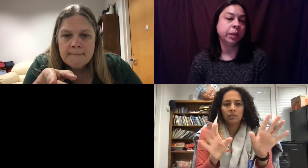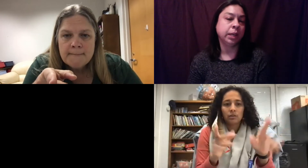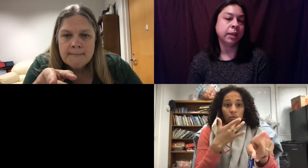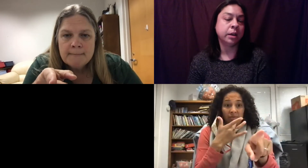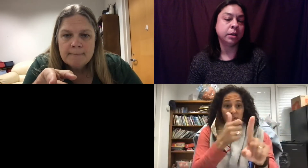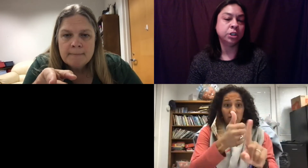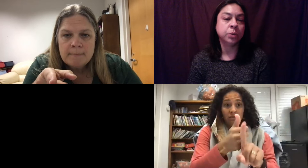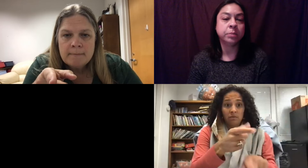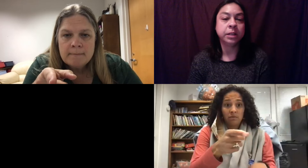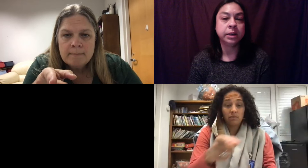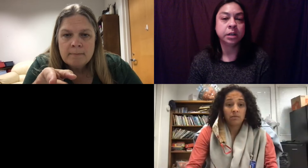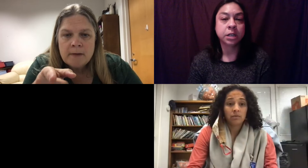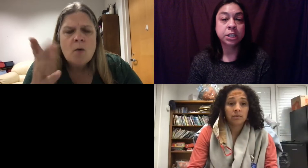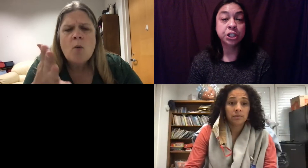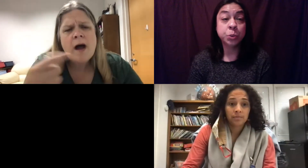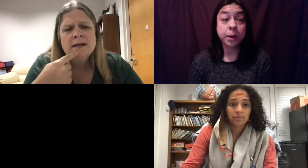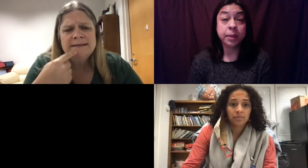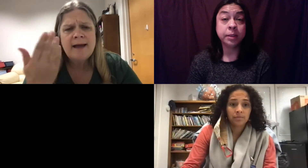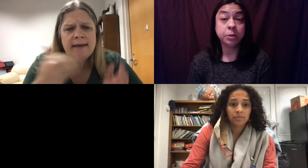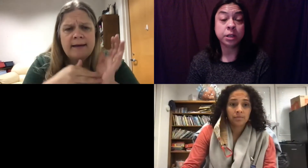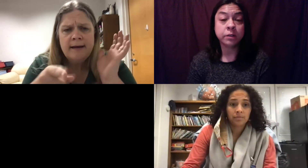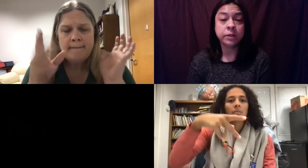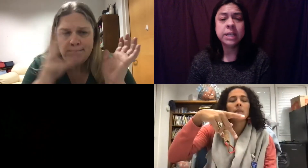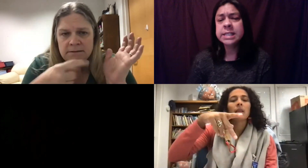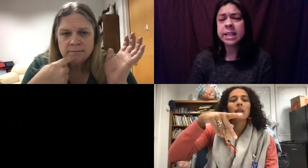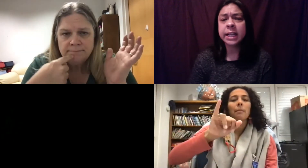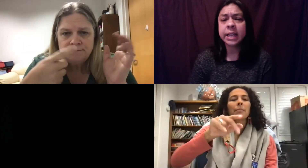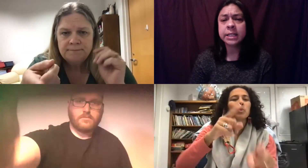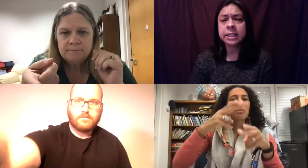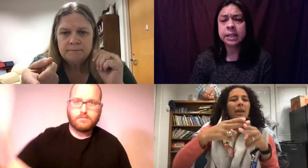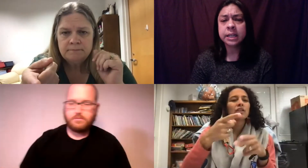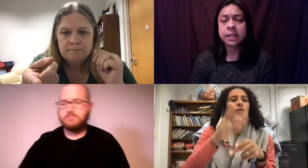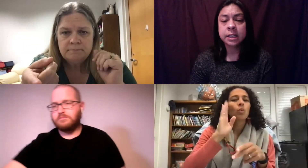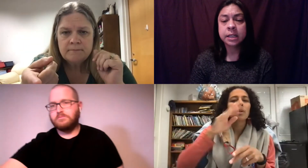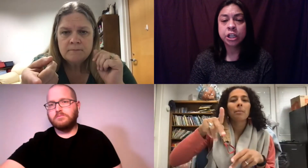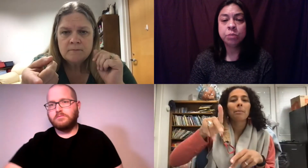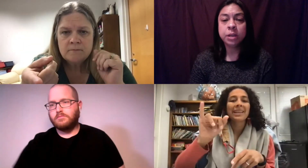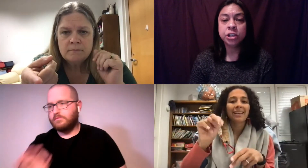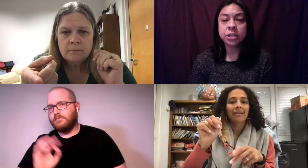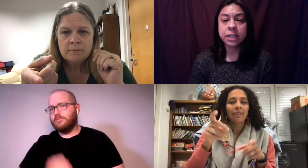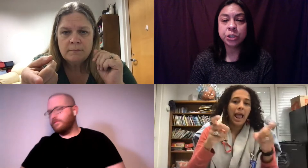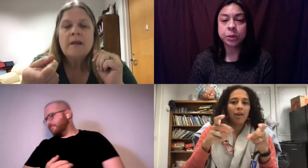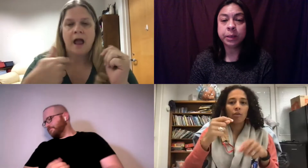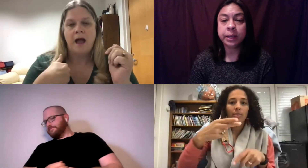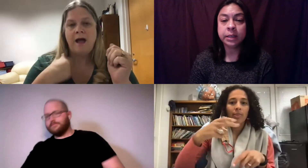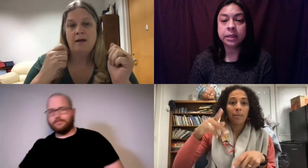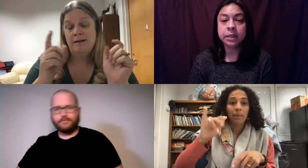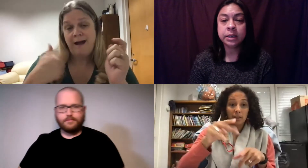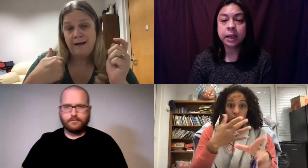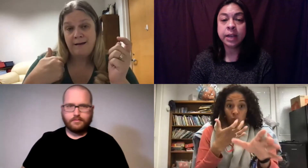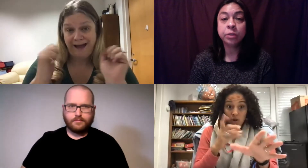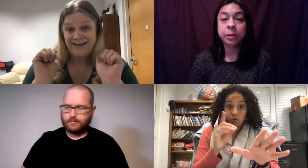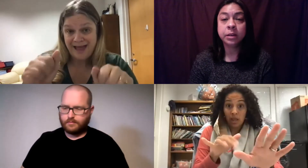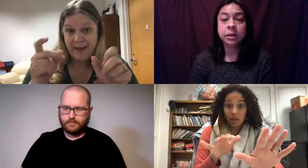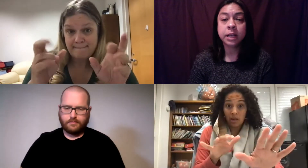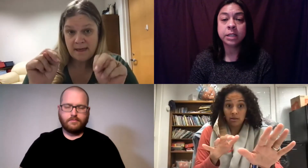with pinning that. Just wanted to be clear. Did you want to pin them yourself? Say that again. You mentioned that you would